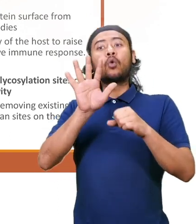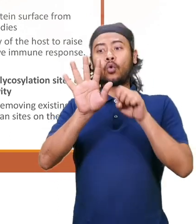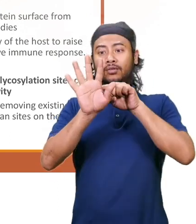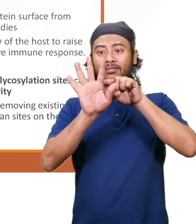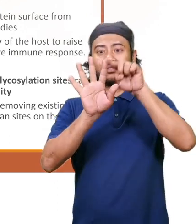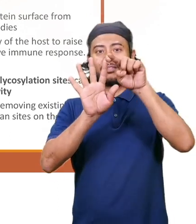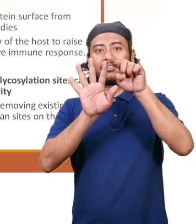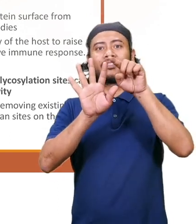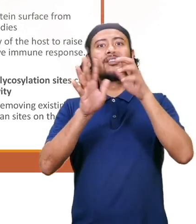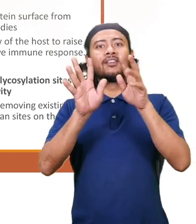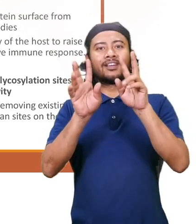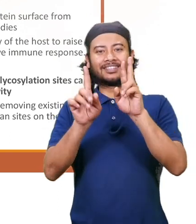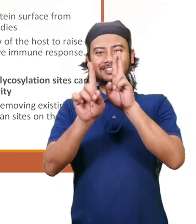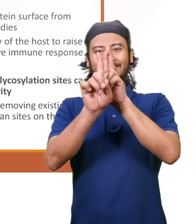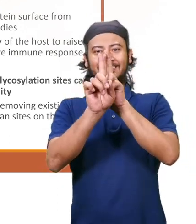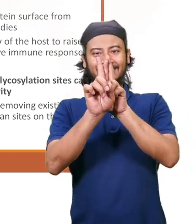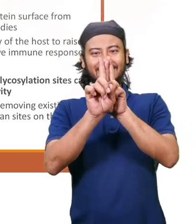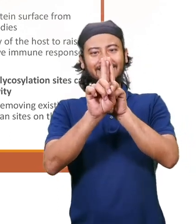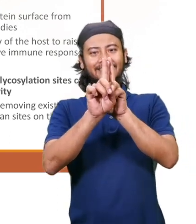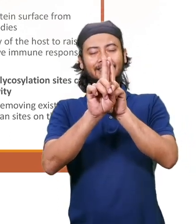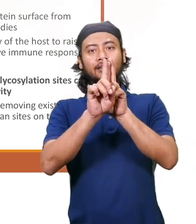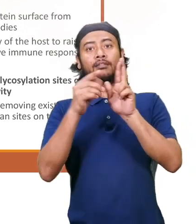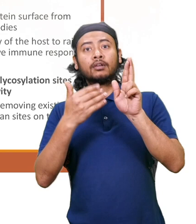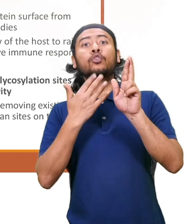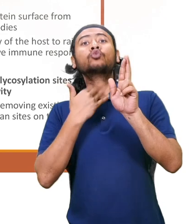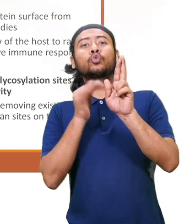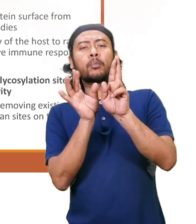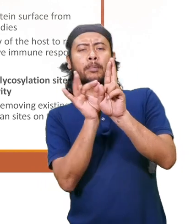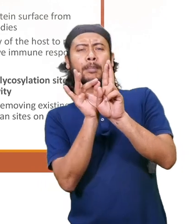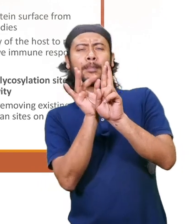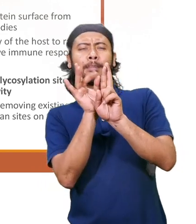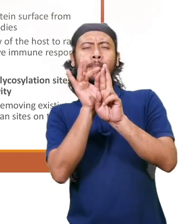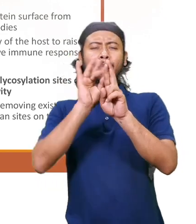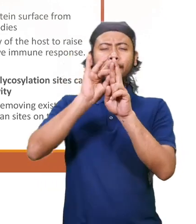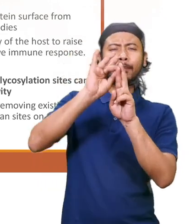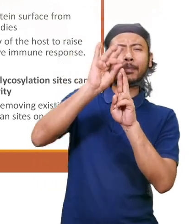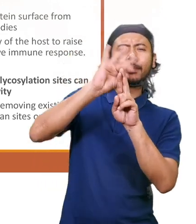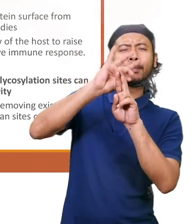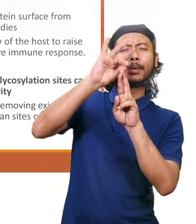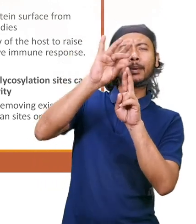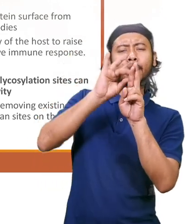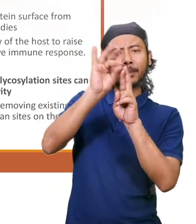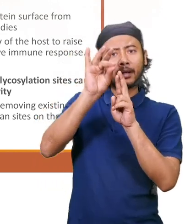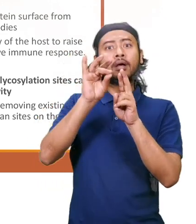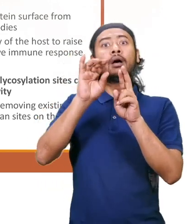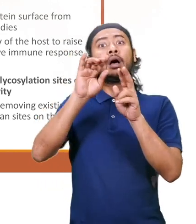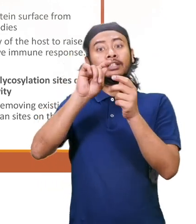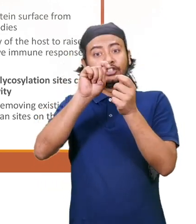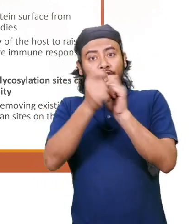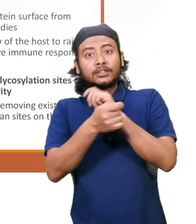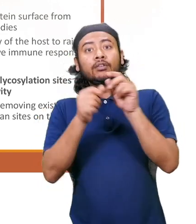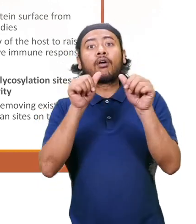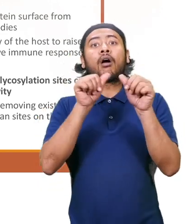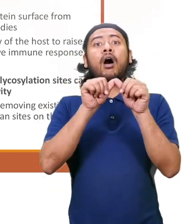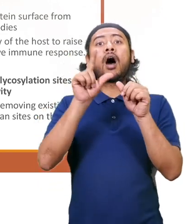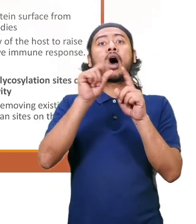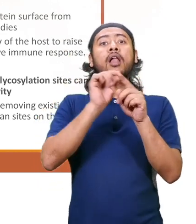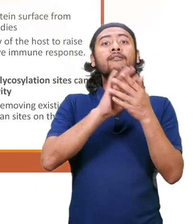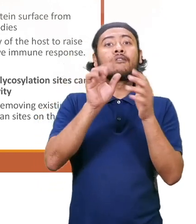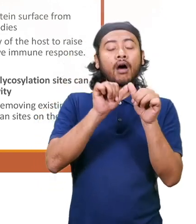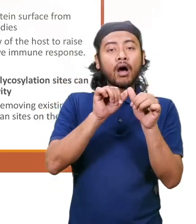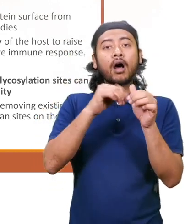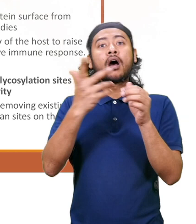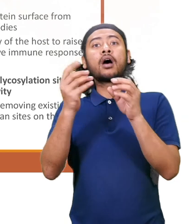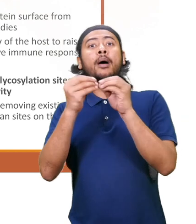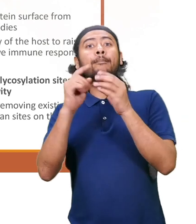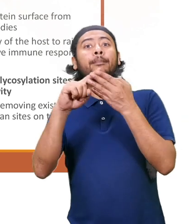protein, as happened with SARS-CoV-2 virus. Several mutations happened, and earlier it was a